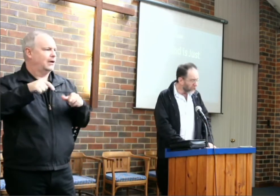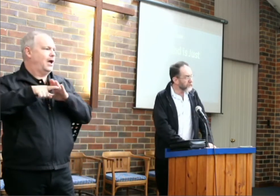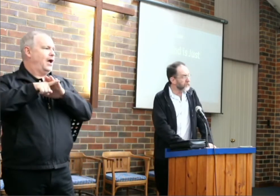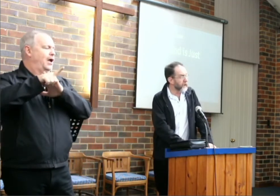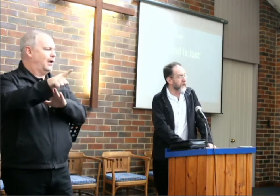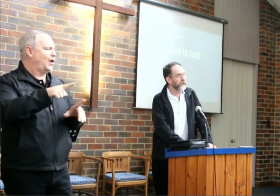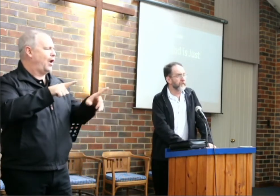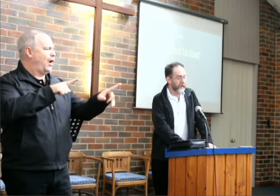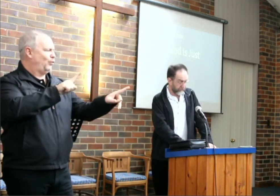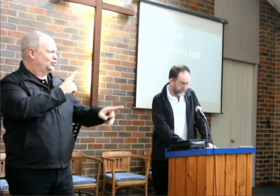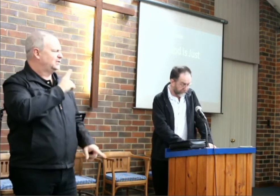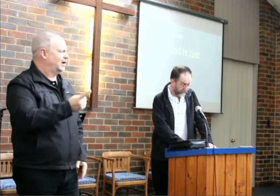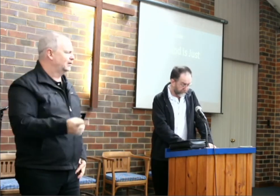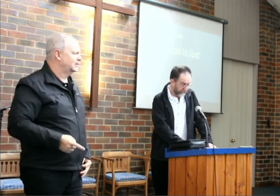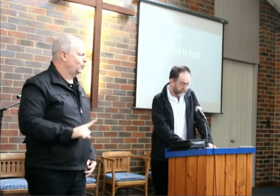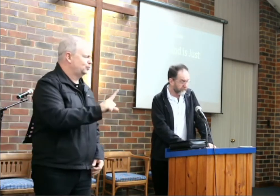What would your reaction be?